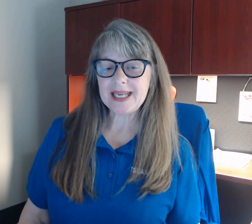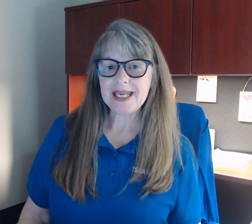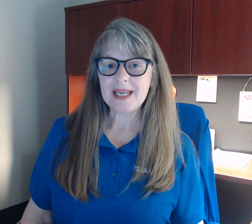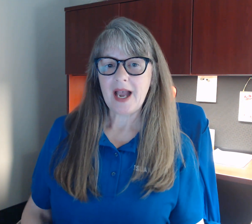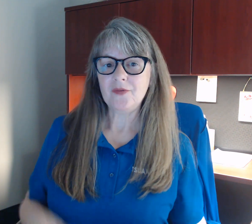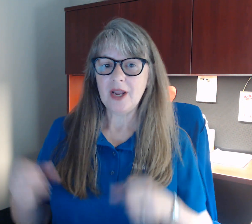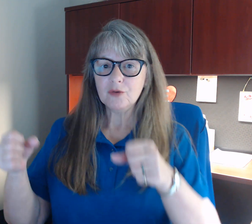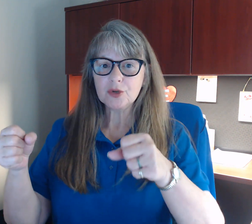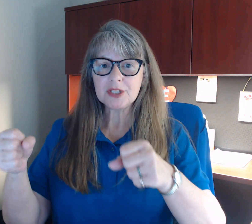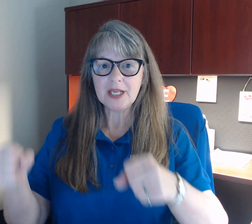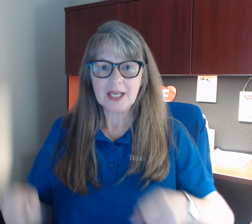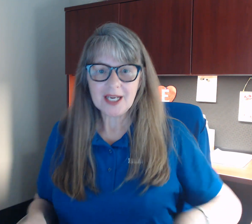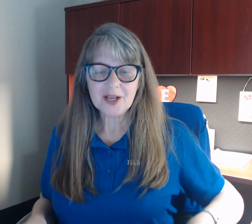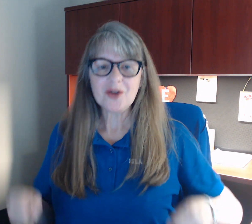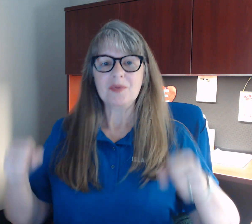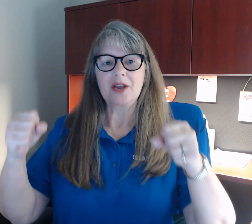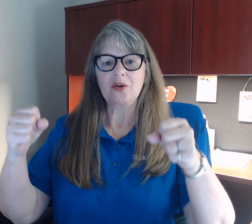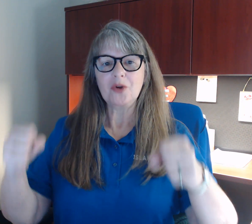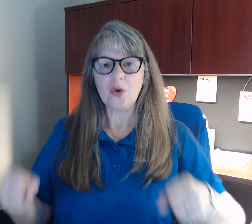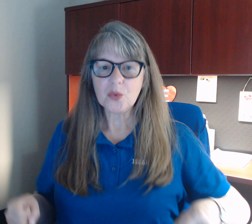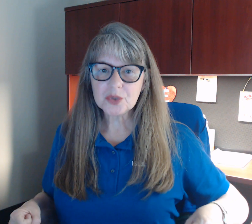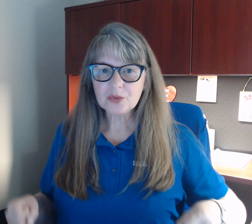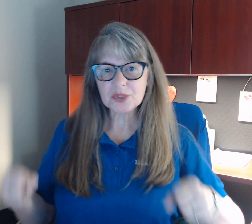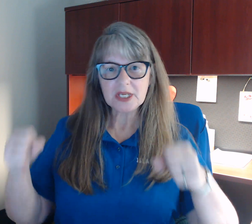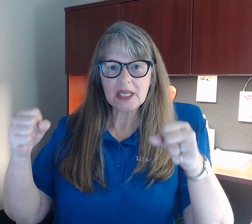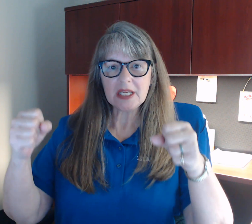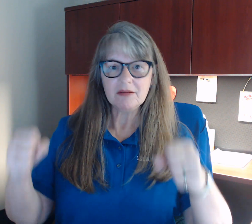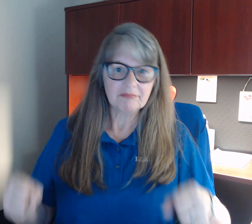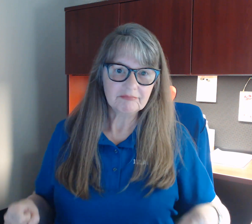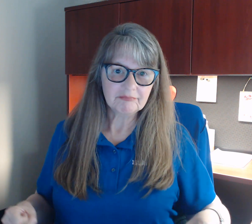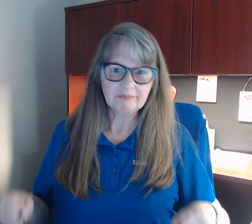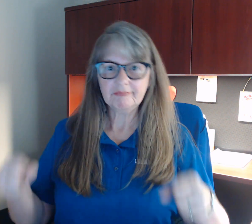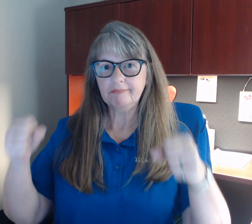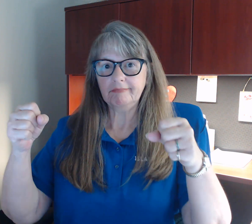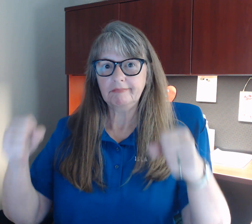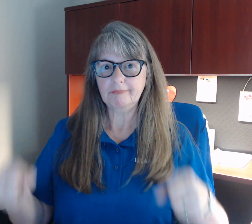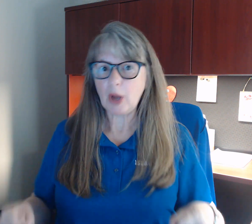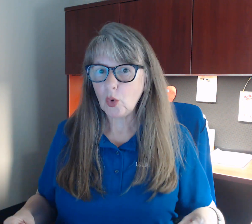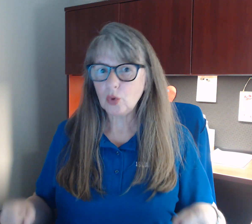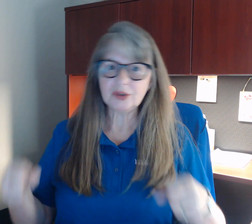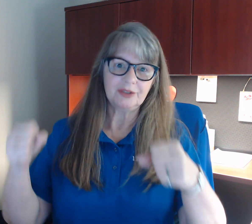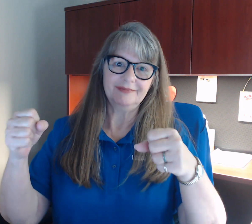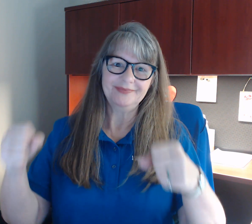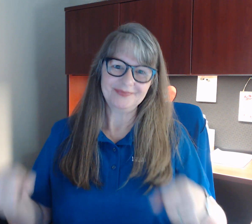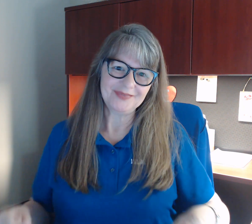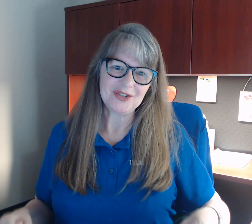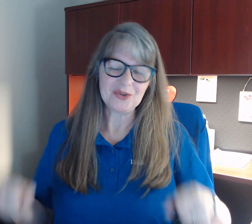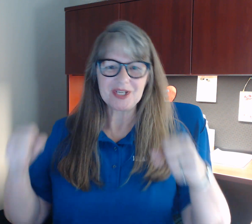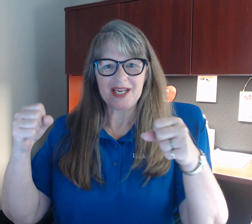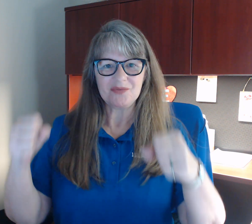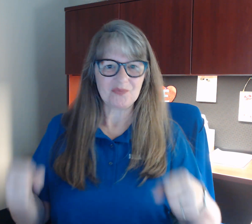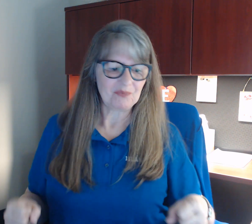Ski. I've never skied, but I know you hold those little ski poles and you ski.